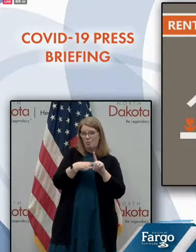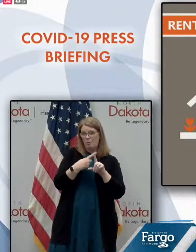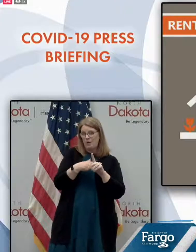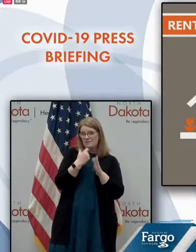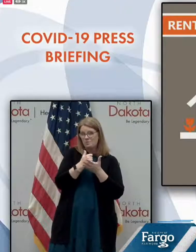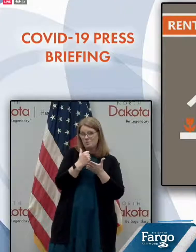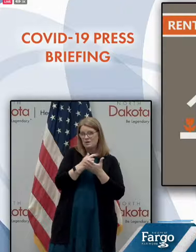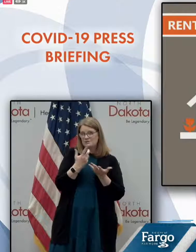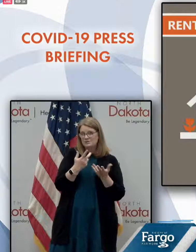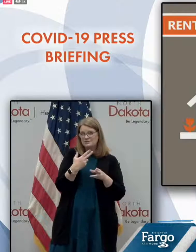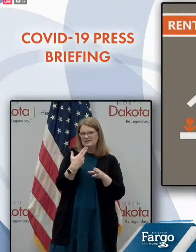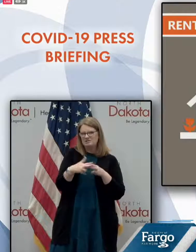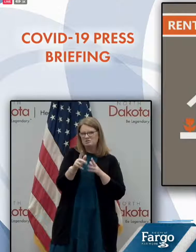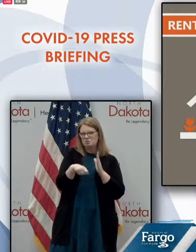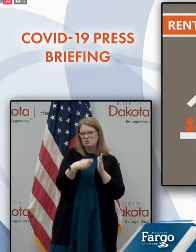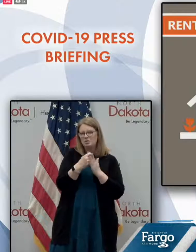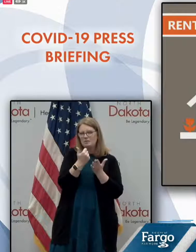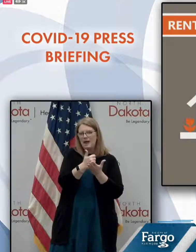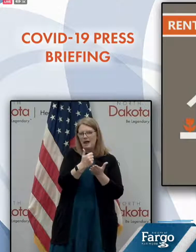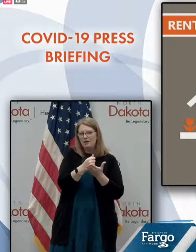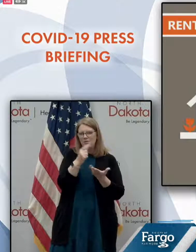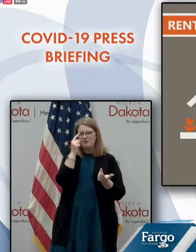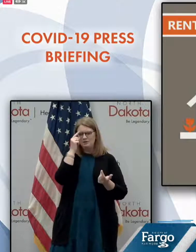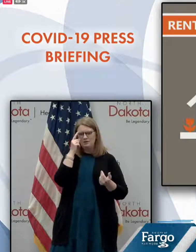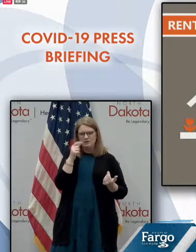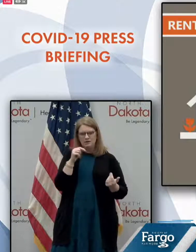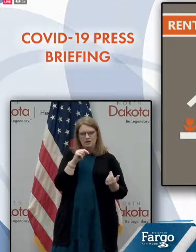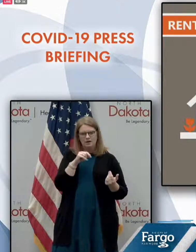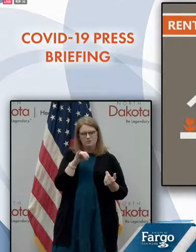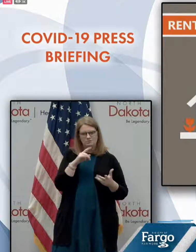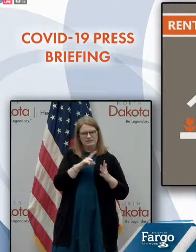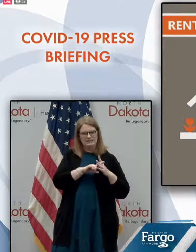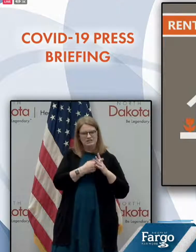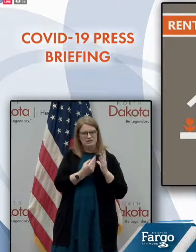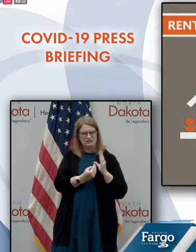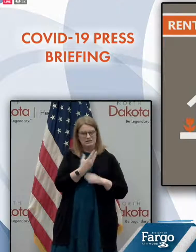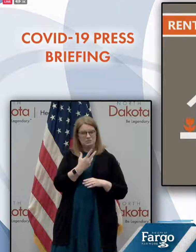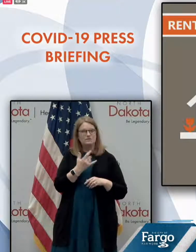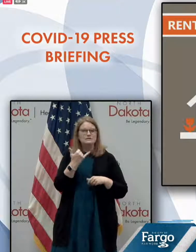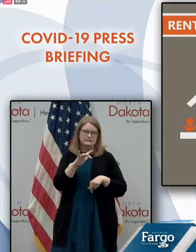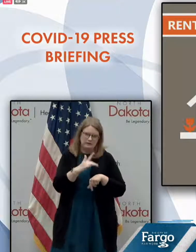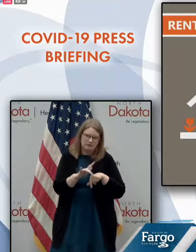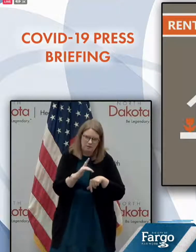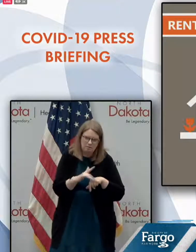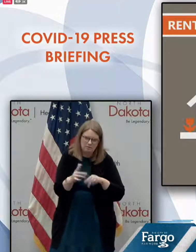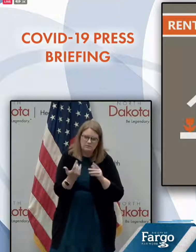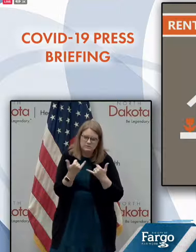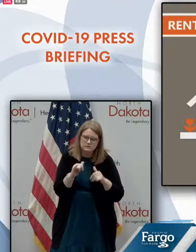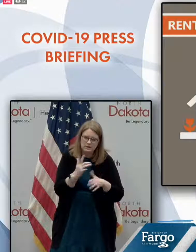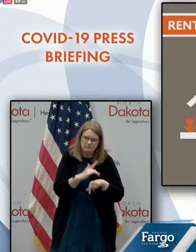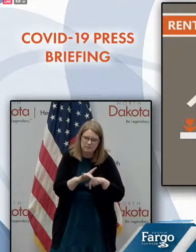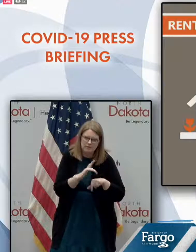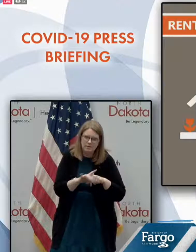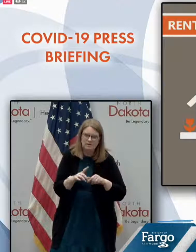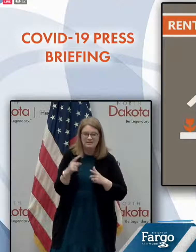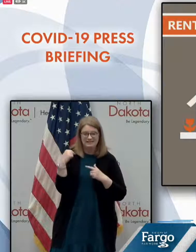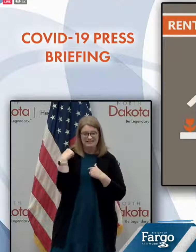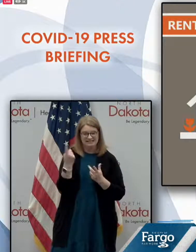renters. That program, which we launched earlier this spring in the pandemic, is still available. And since it was